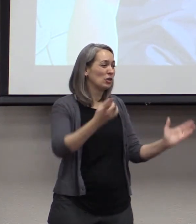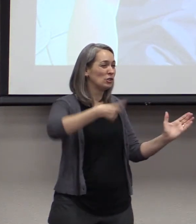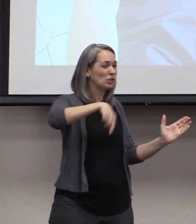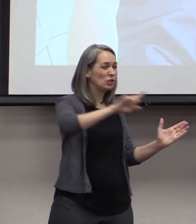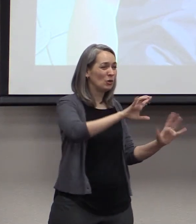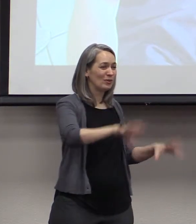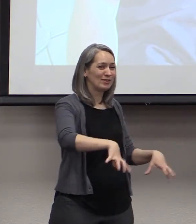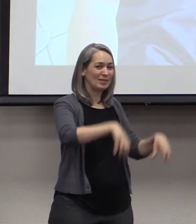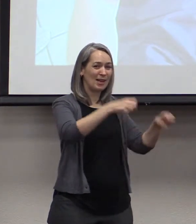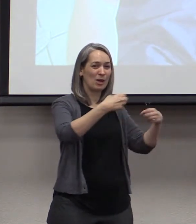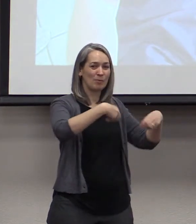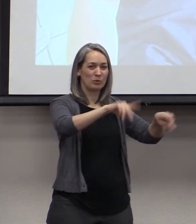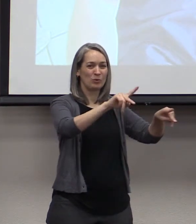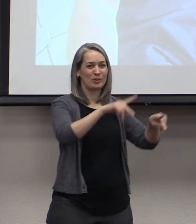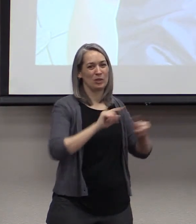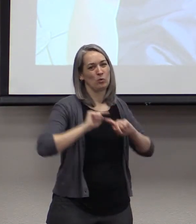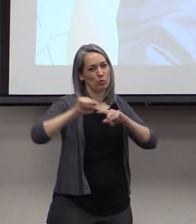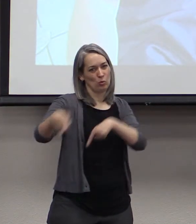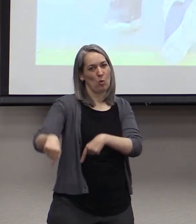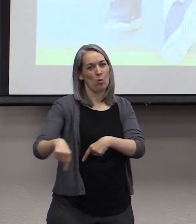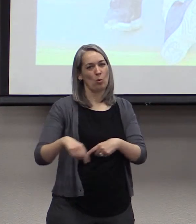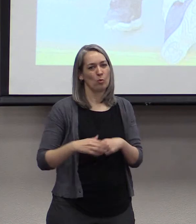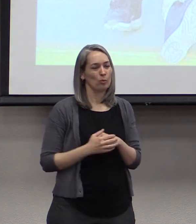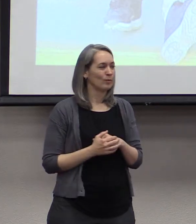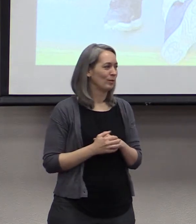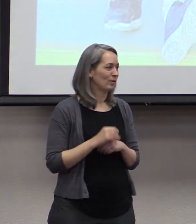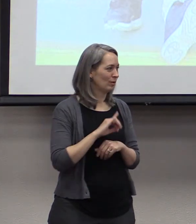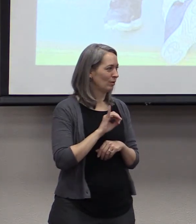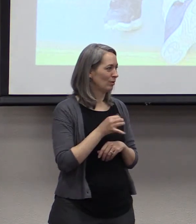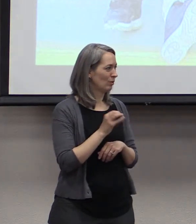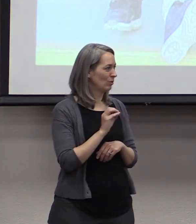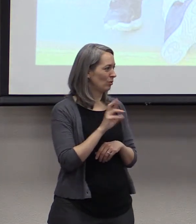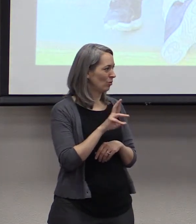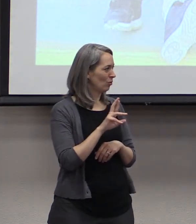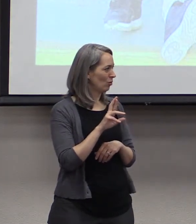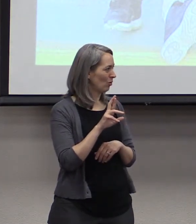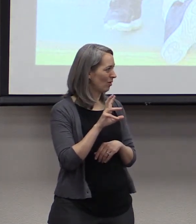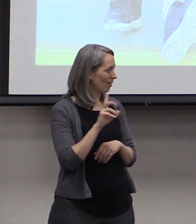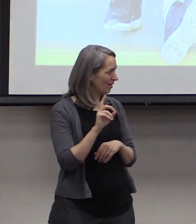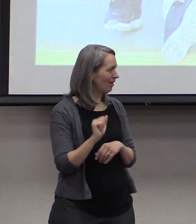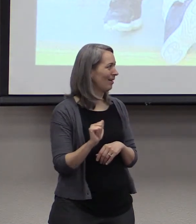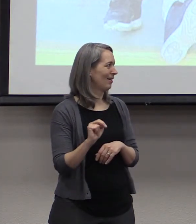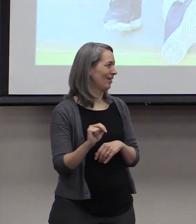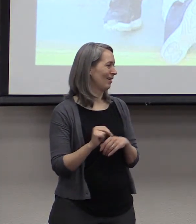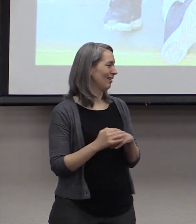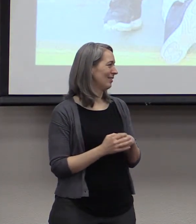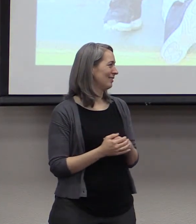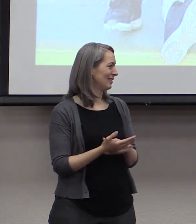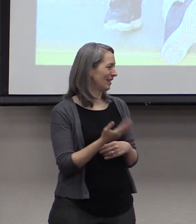this opportunity if you ever get the chance. So Jordan, you can come up and speak.